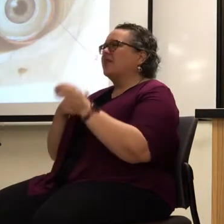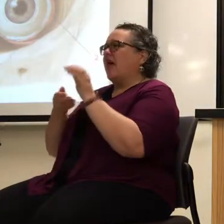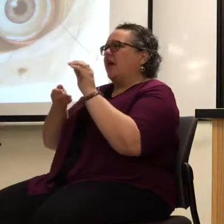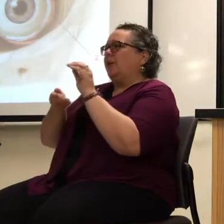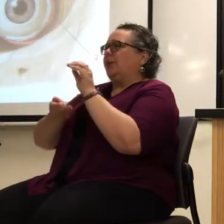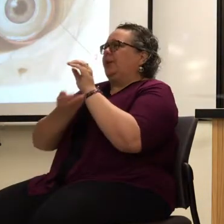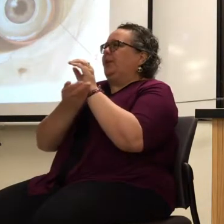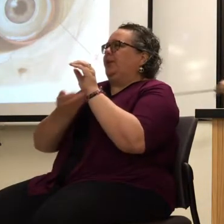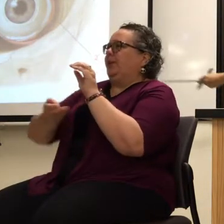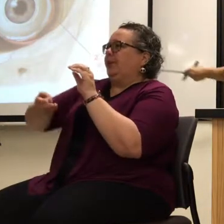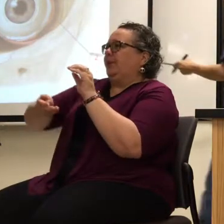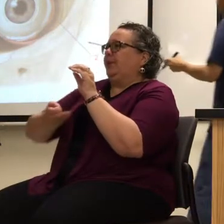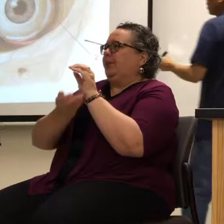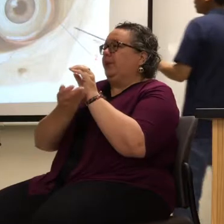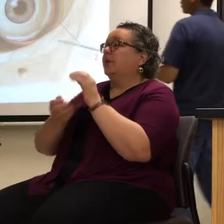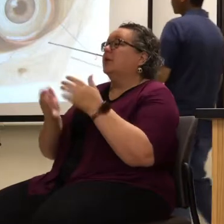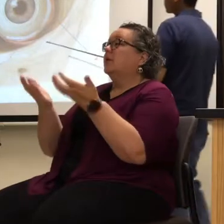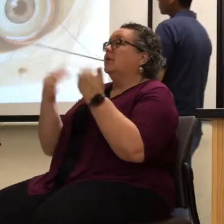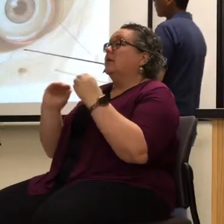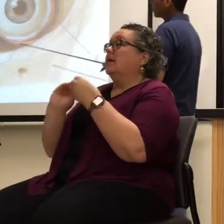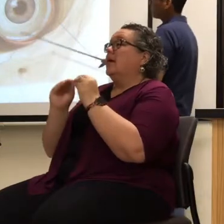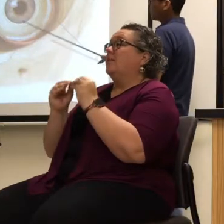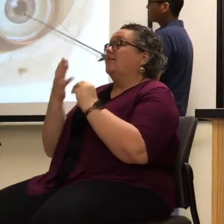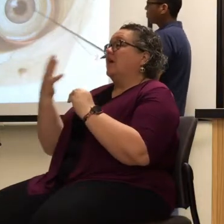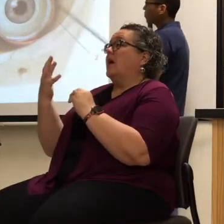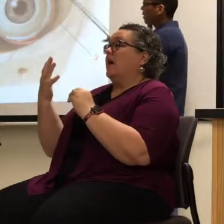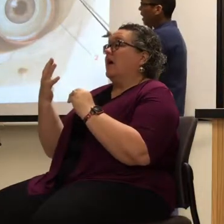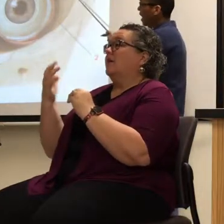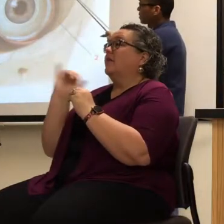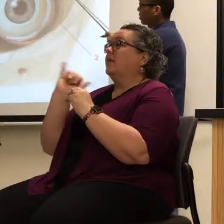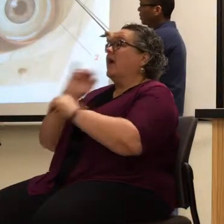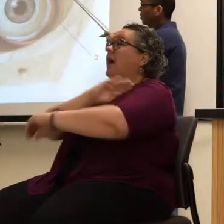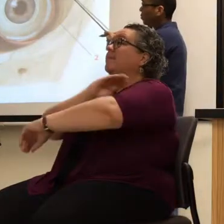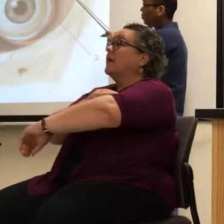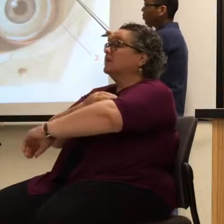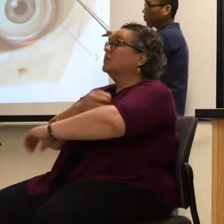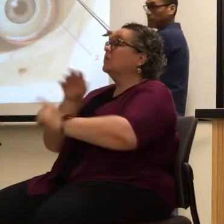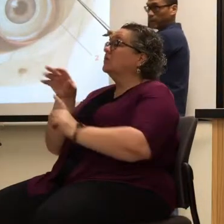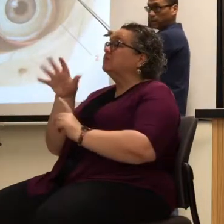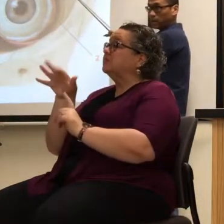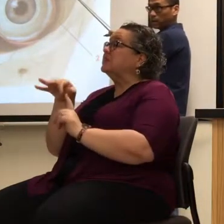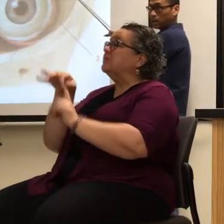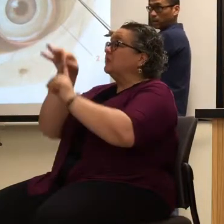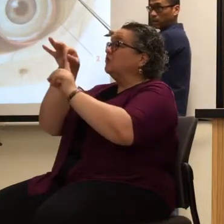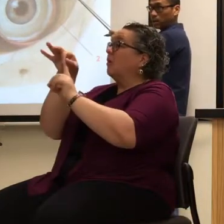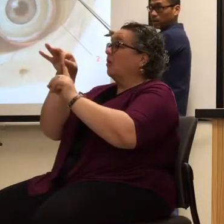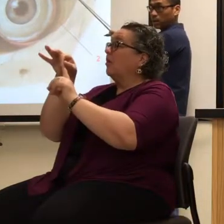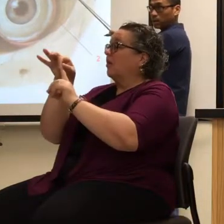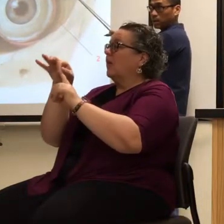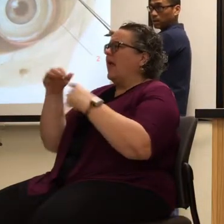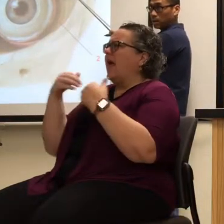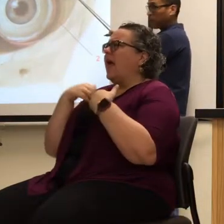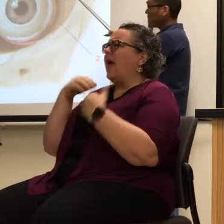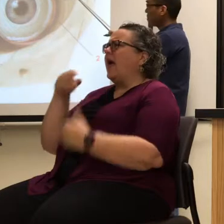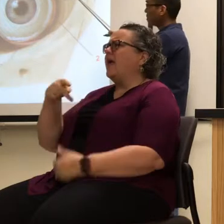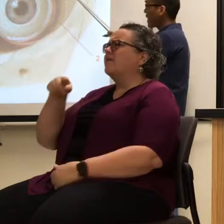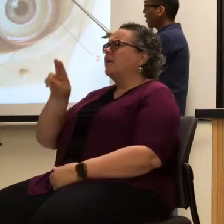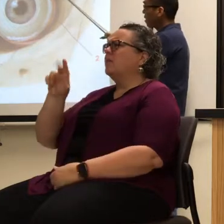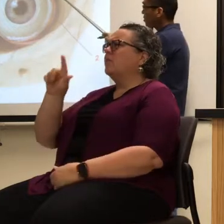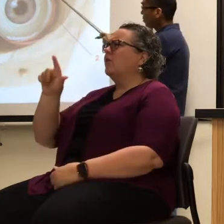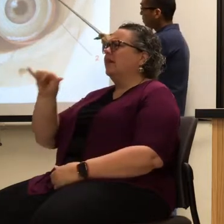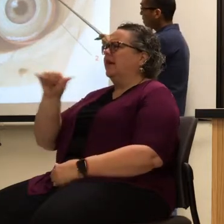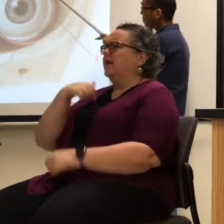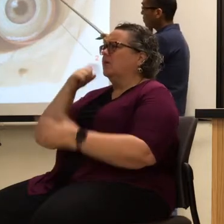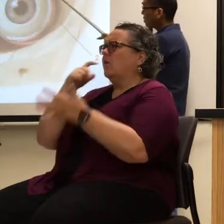Number five, it's up here. This muscle's kind of special. It has a little pulley. Okay, notice